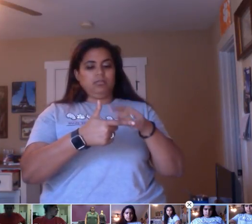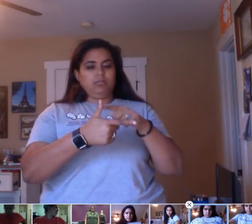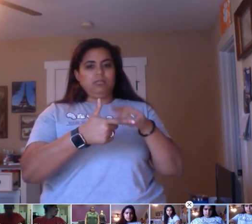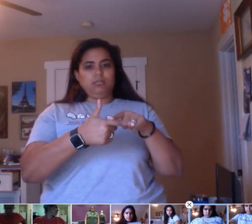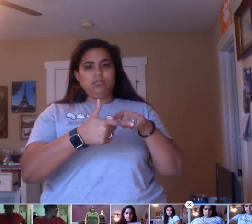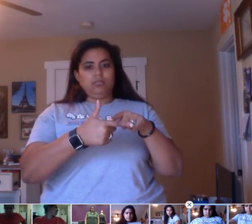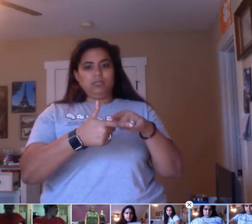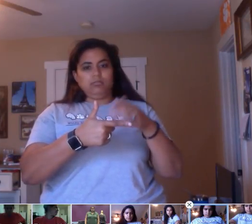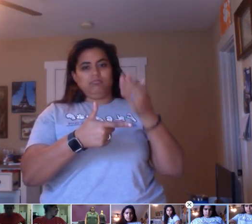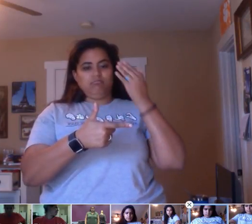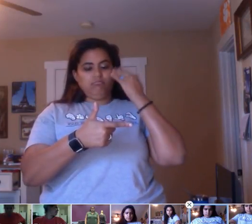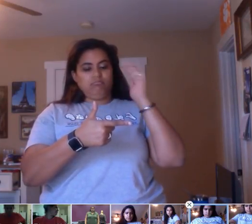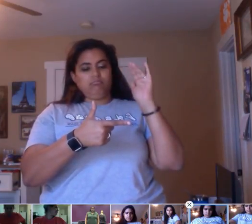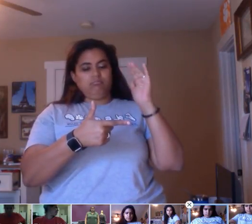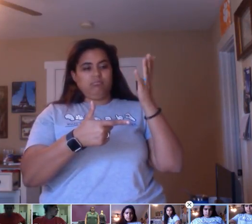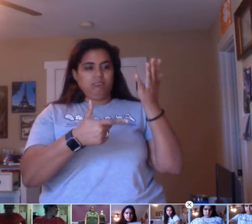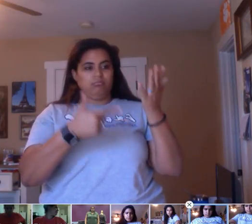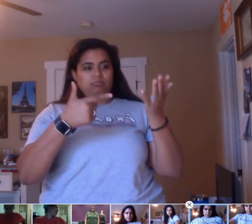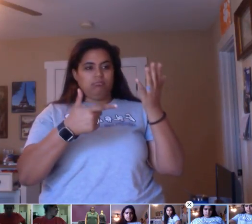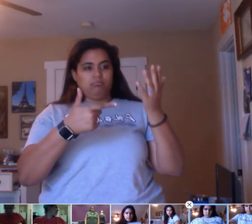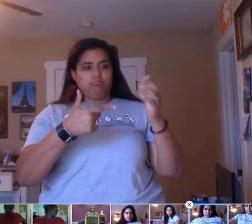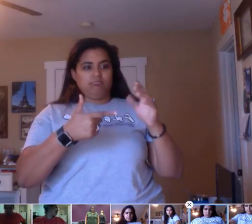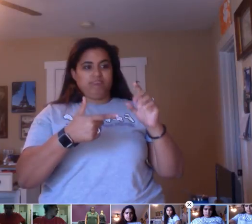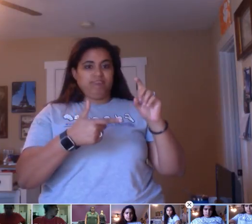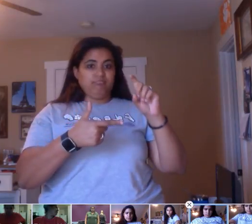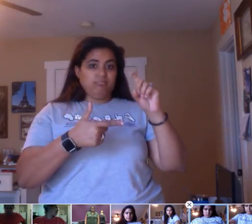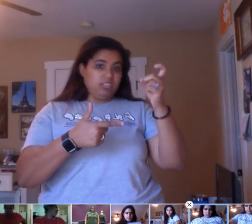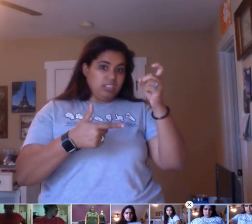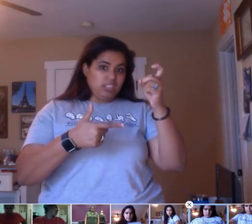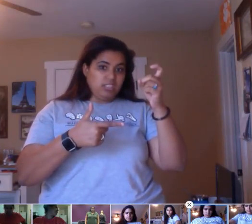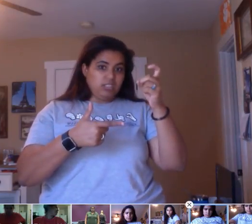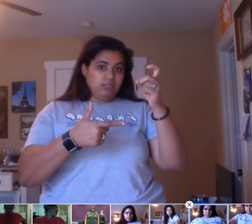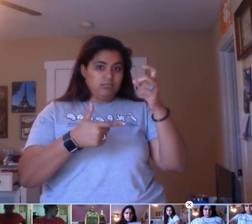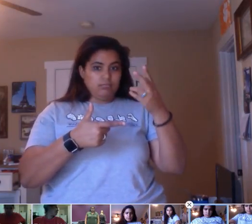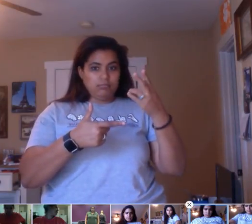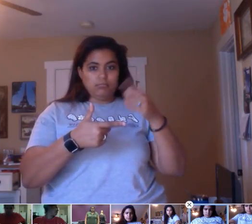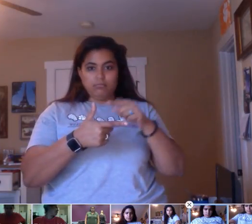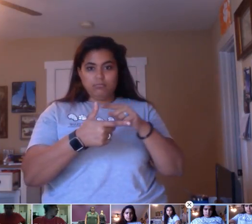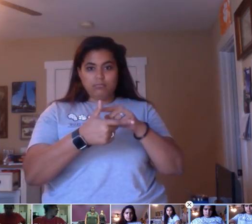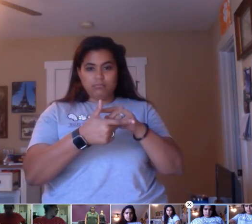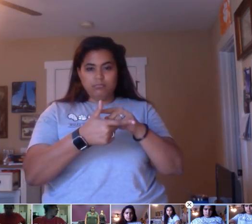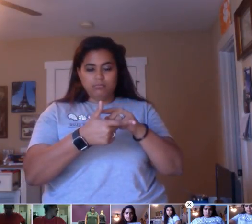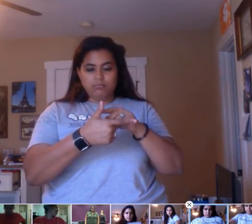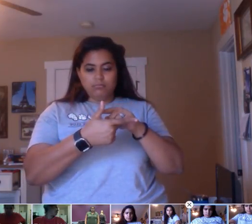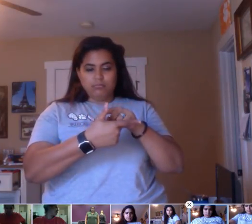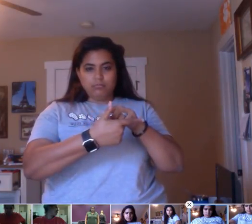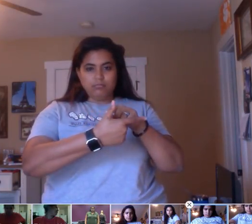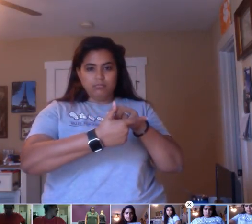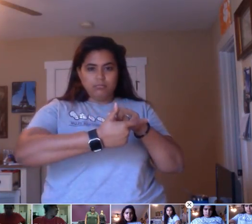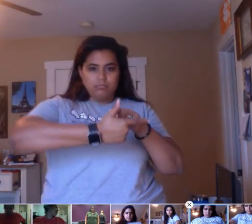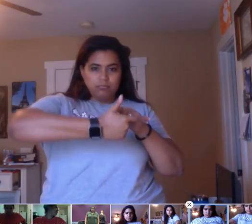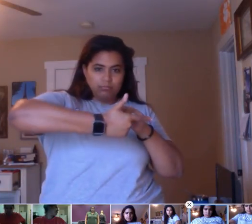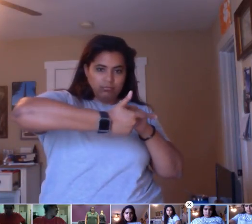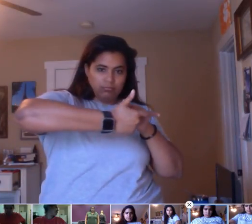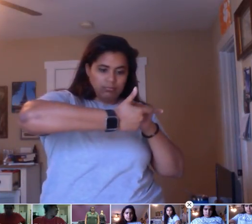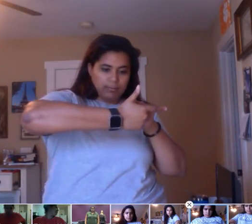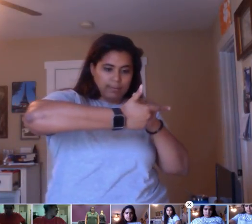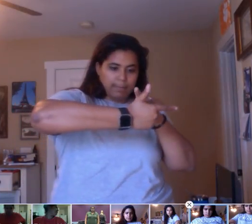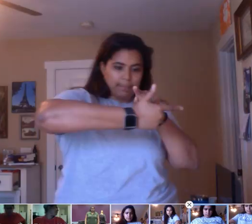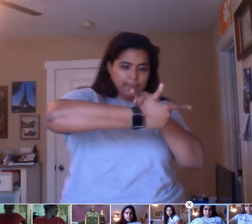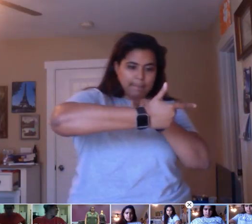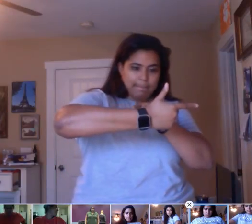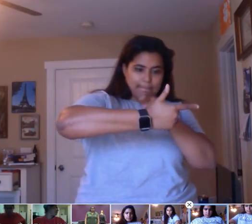Sorry, I used the wrong one. I don't know. Whatever. So let's just call this angle right here